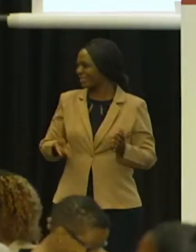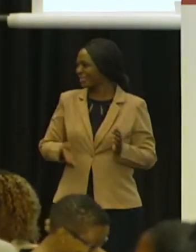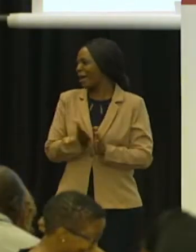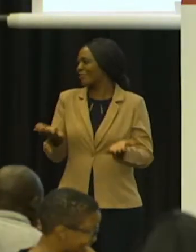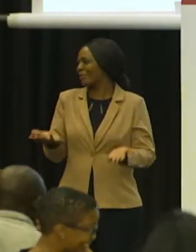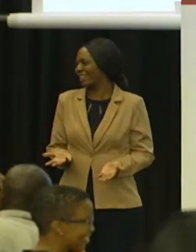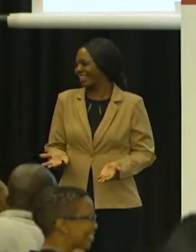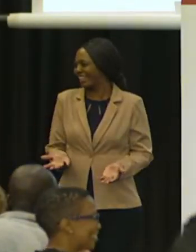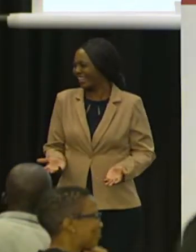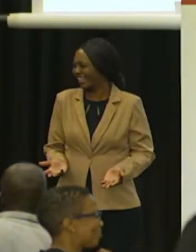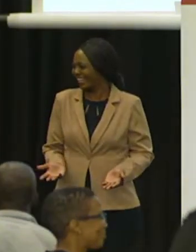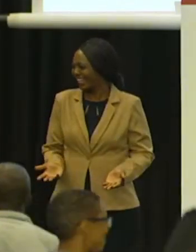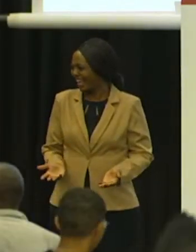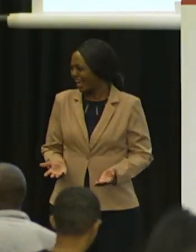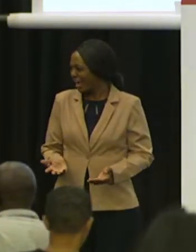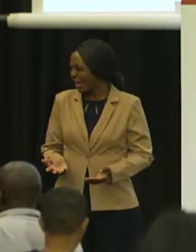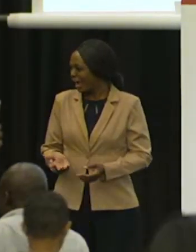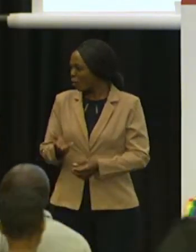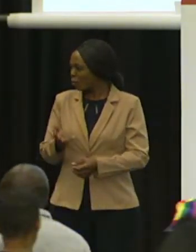Danko, danko, danko.